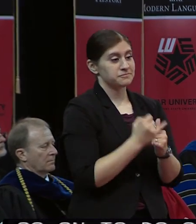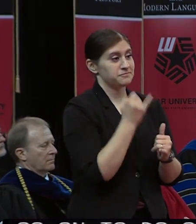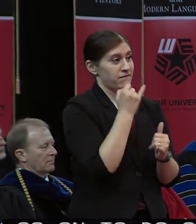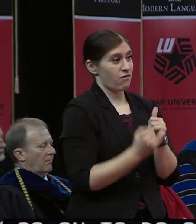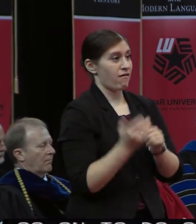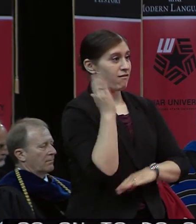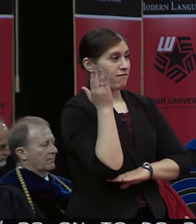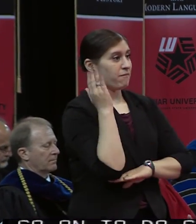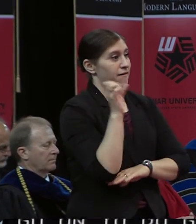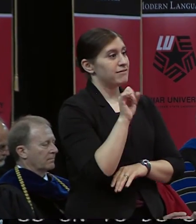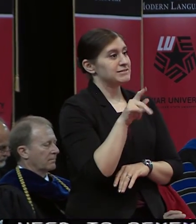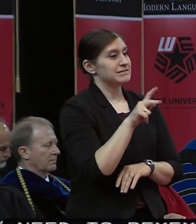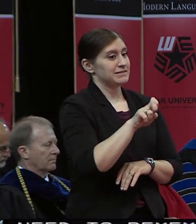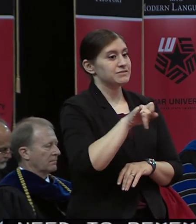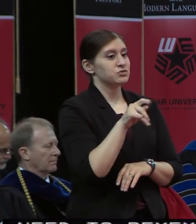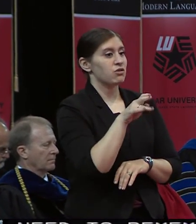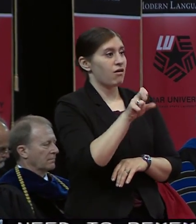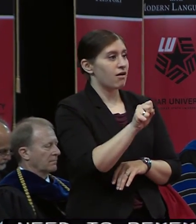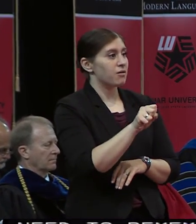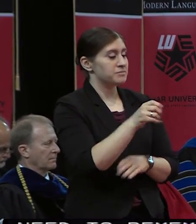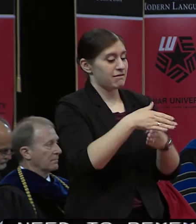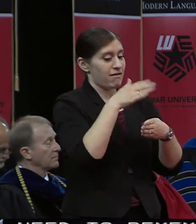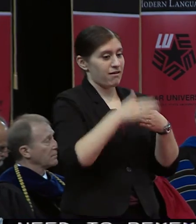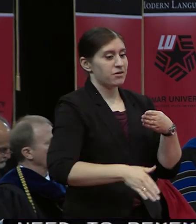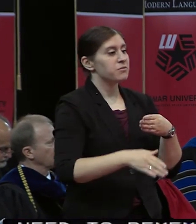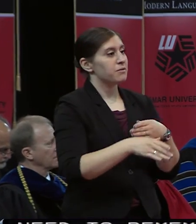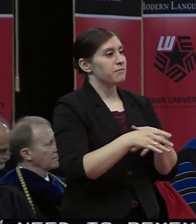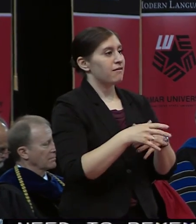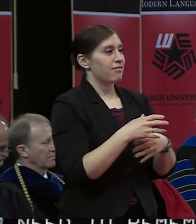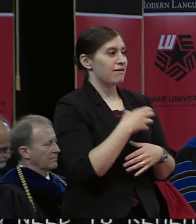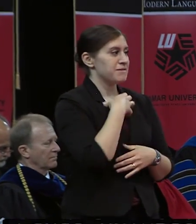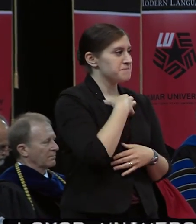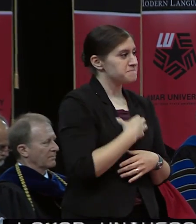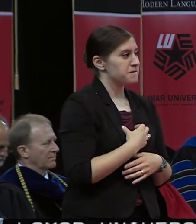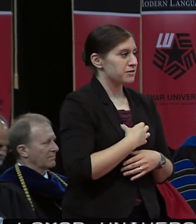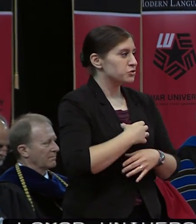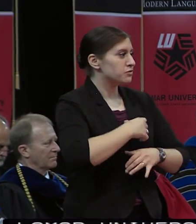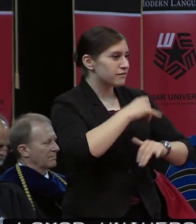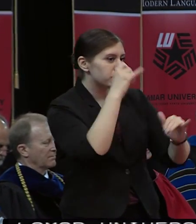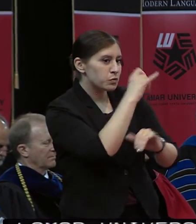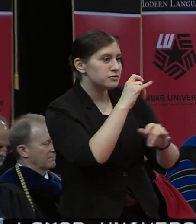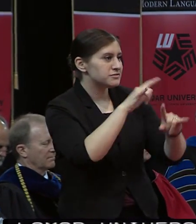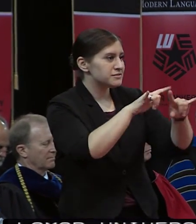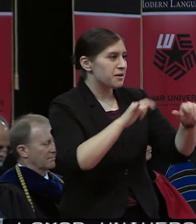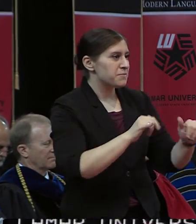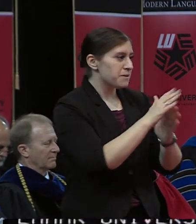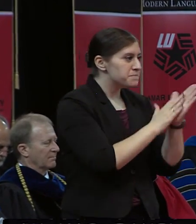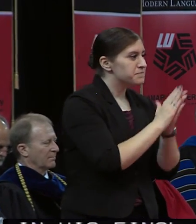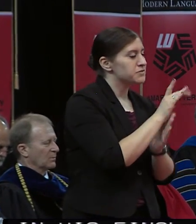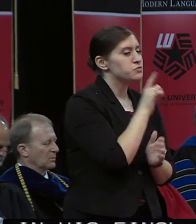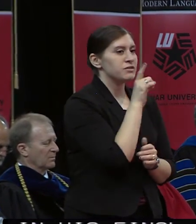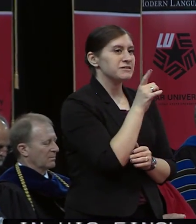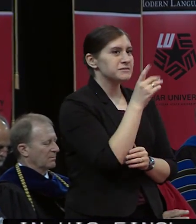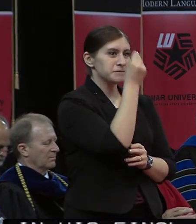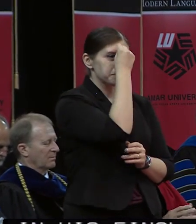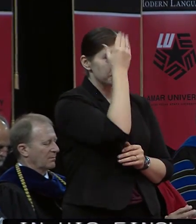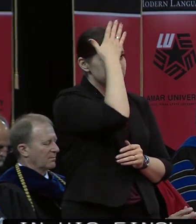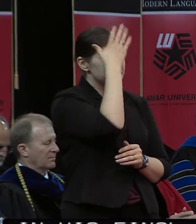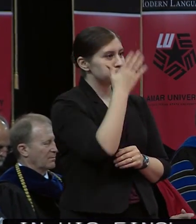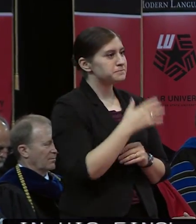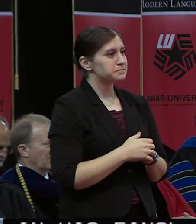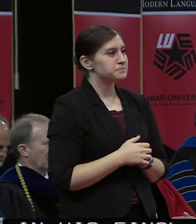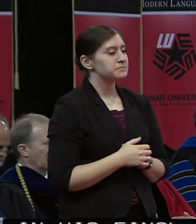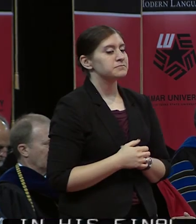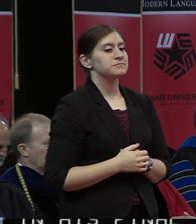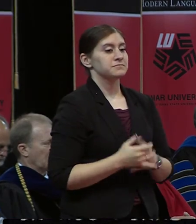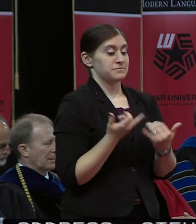commencement address, Steve Jobs ended by saying, "Stay hungry, stay foolish." This has always resonated with me.